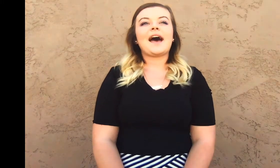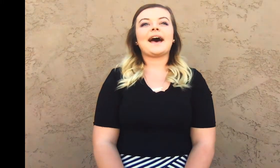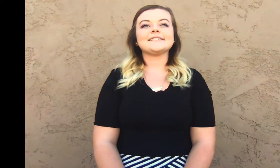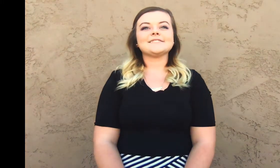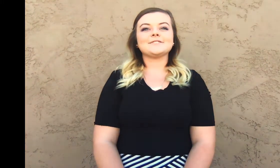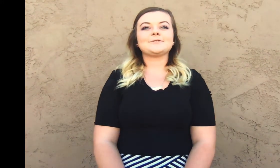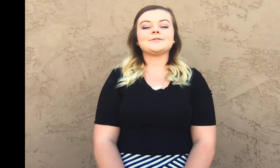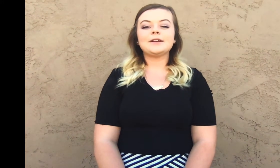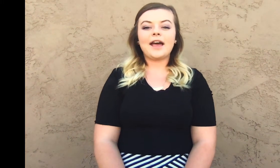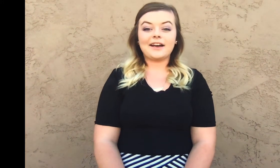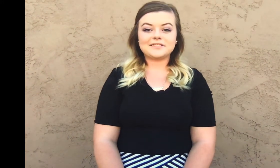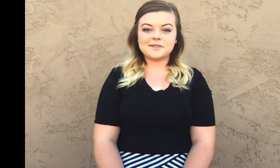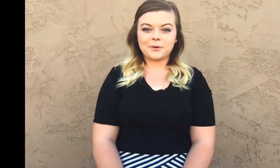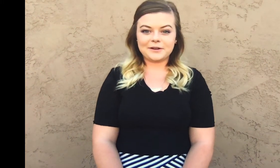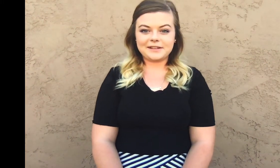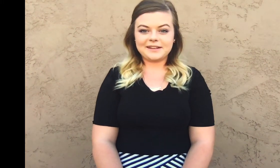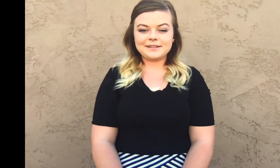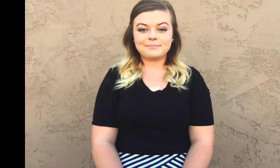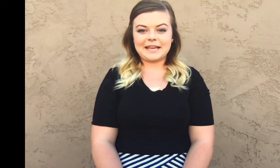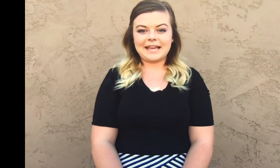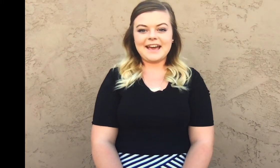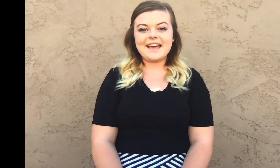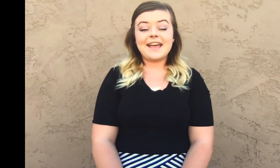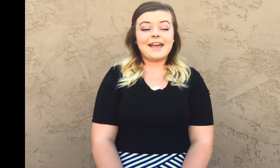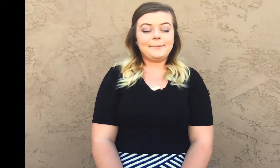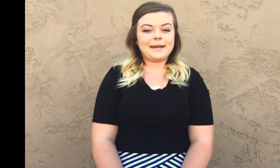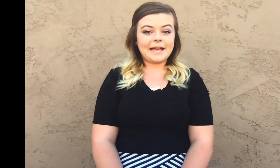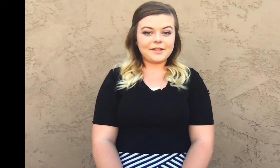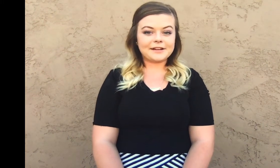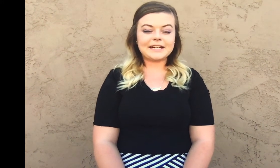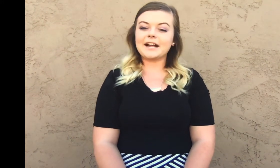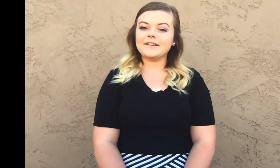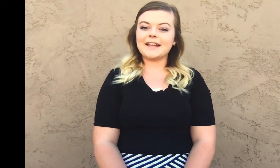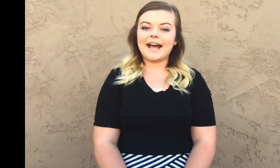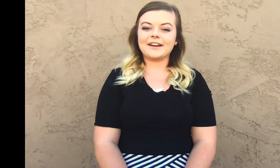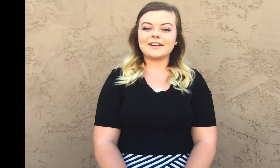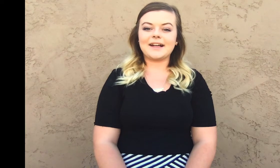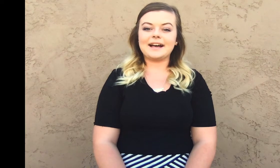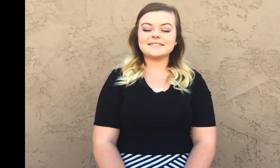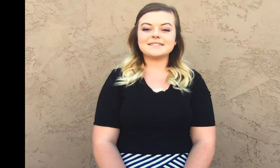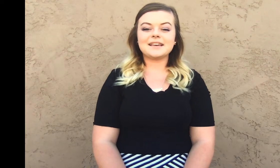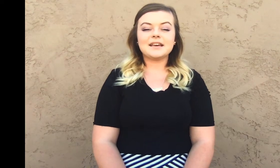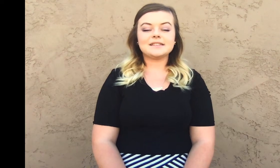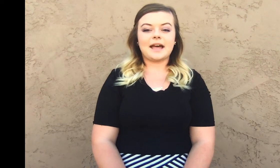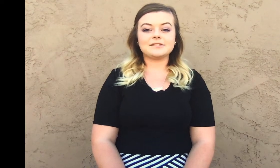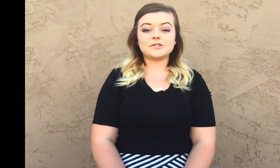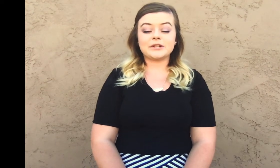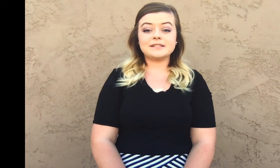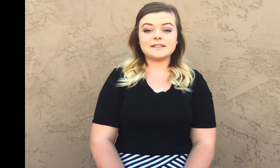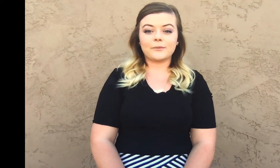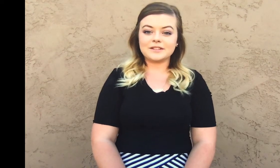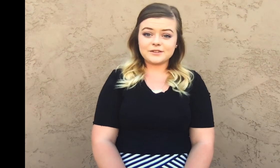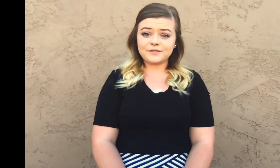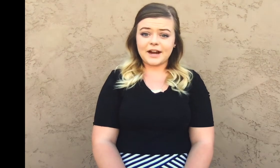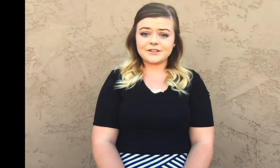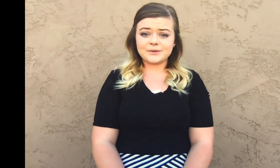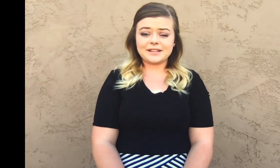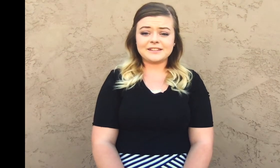As you have supported me and many other of the higher class science students and ones who have graduated